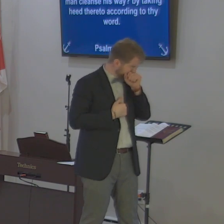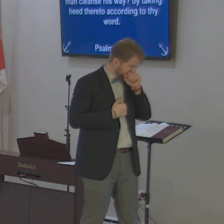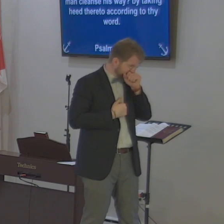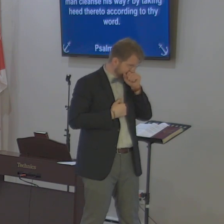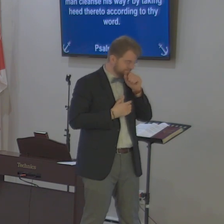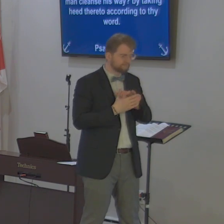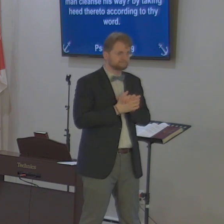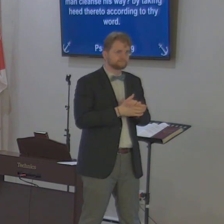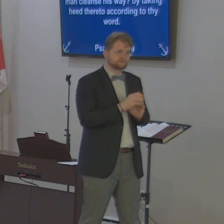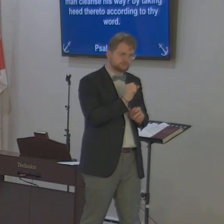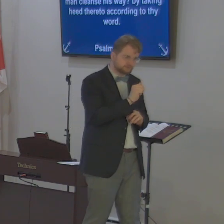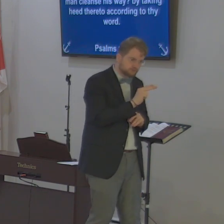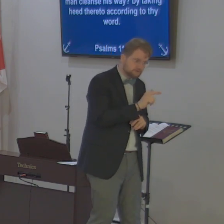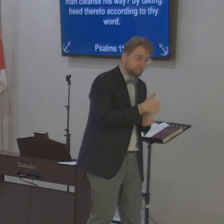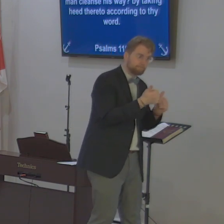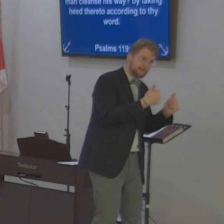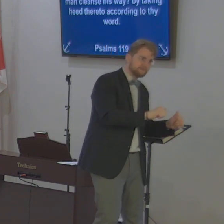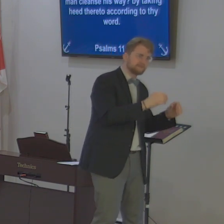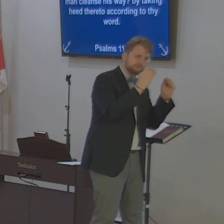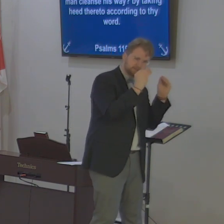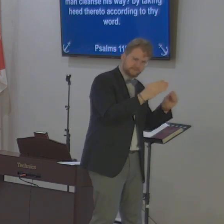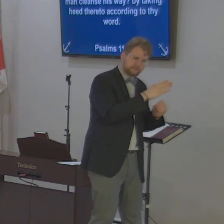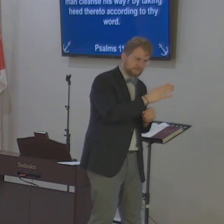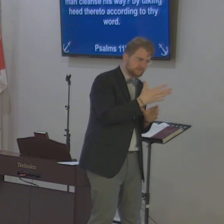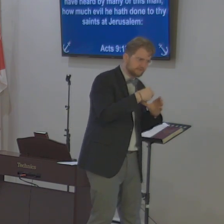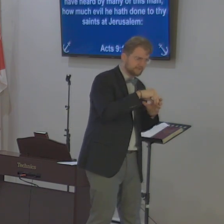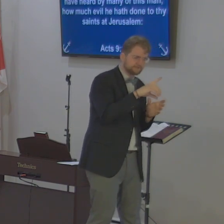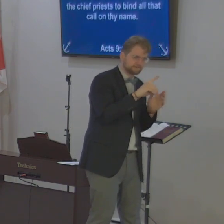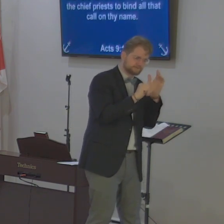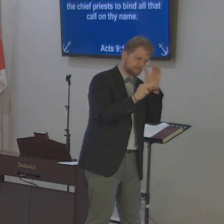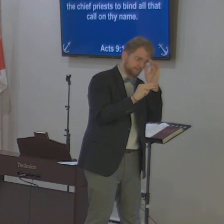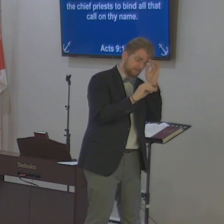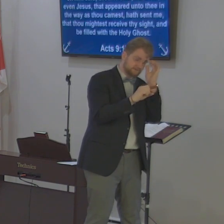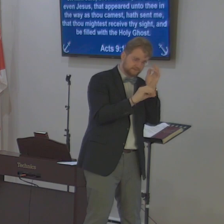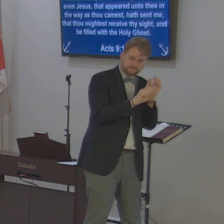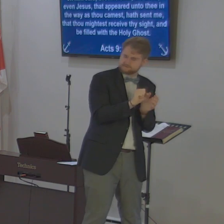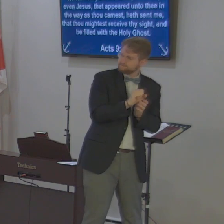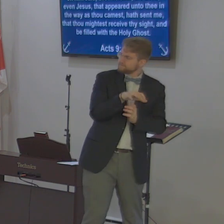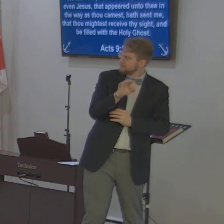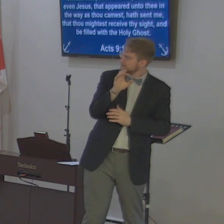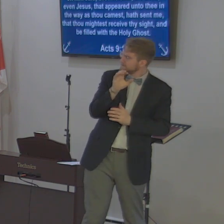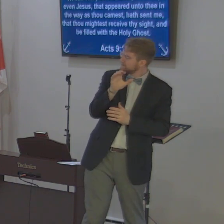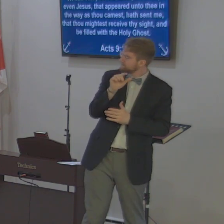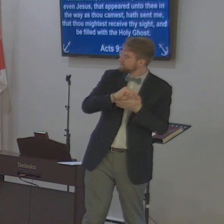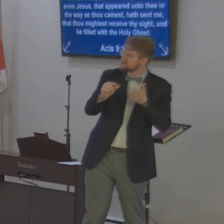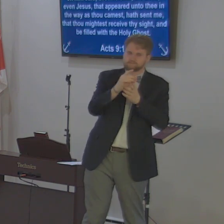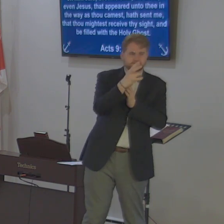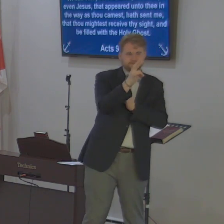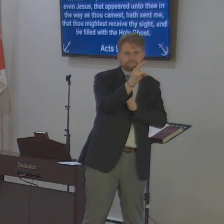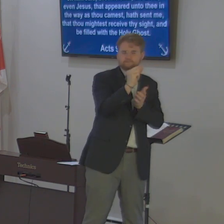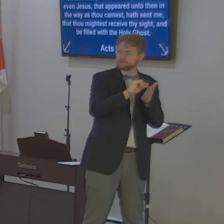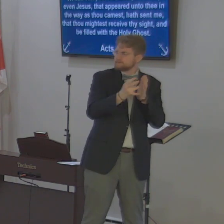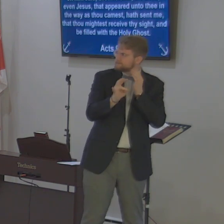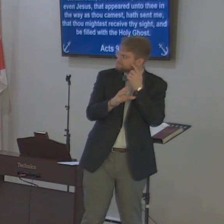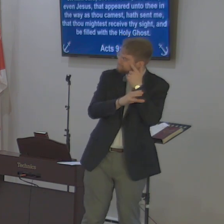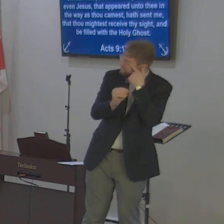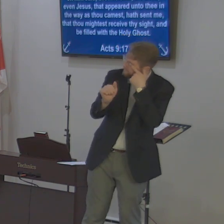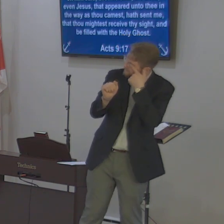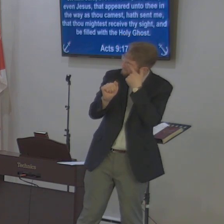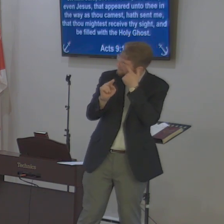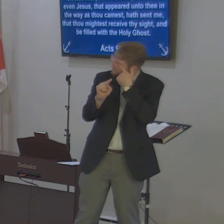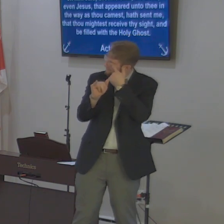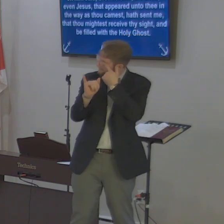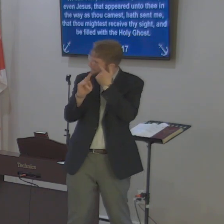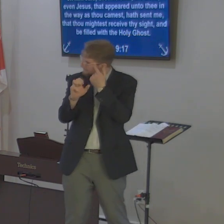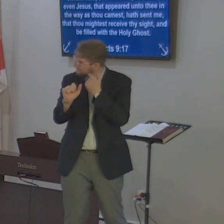baptism and teaching in Damascus. Pick up with me. Jump down into verse 17. Acts chapter 9, verse 17. And Ananias went his way